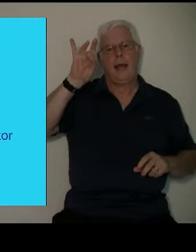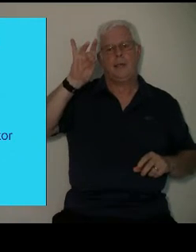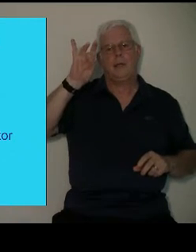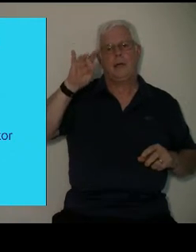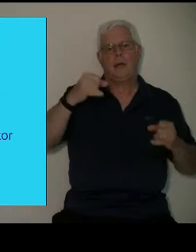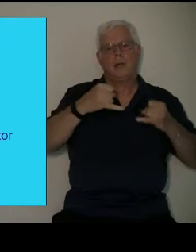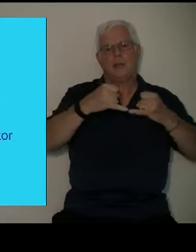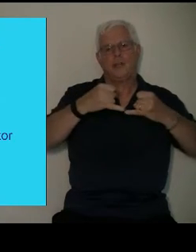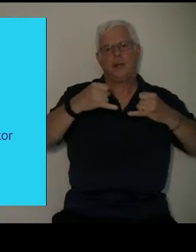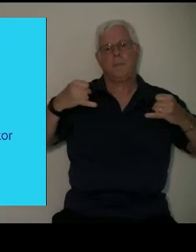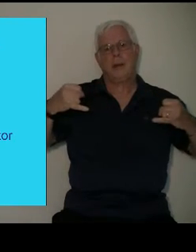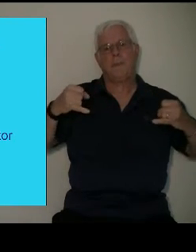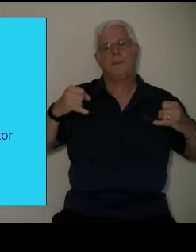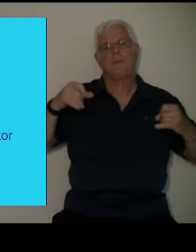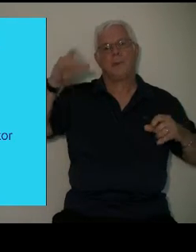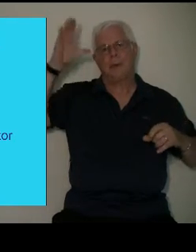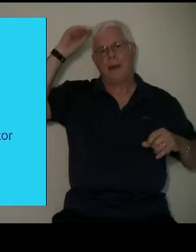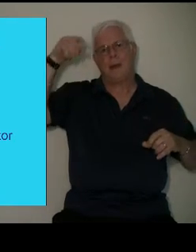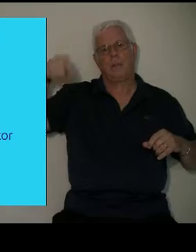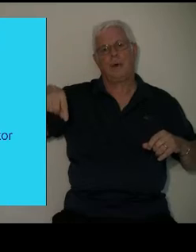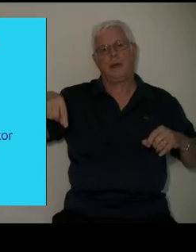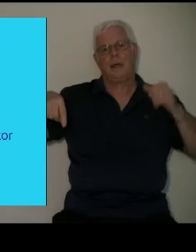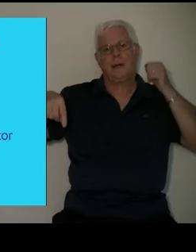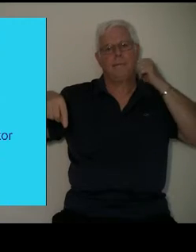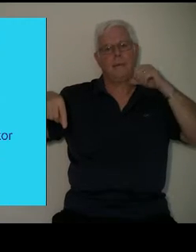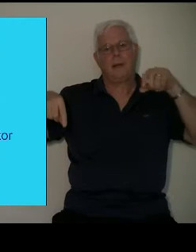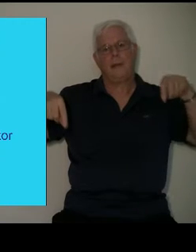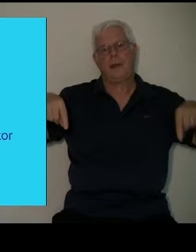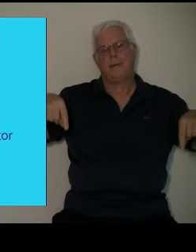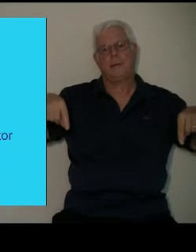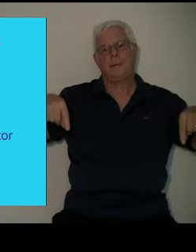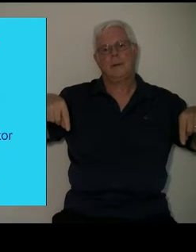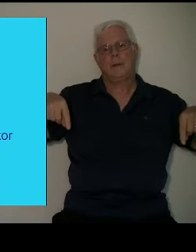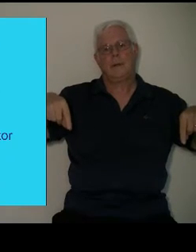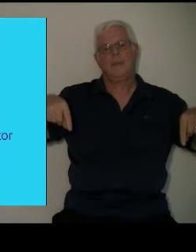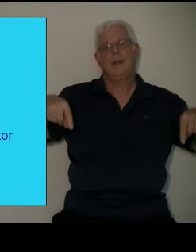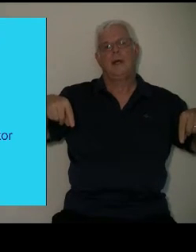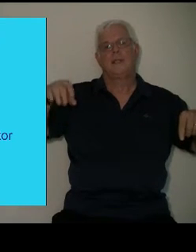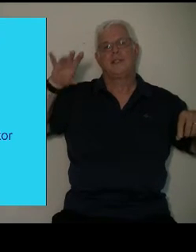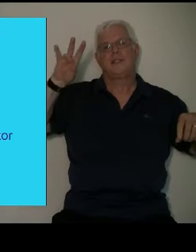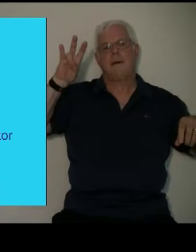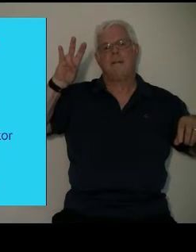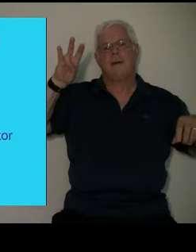8 jumper cables with a male on one end and a female on the other, 7